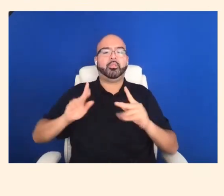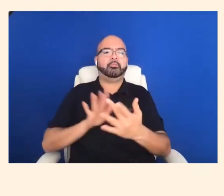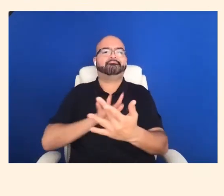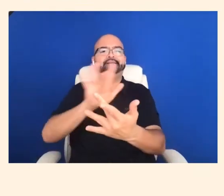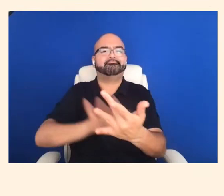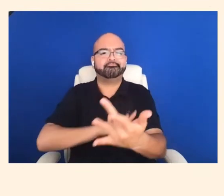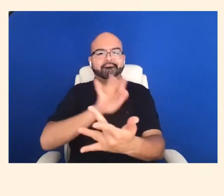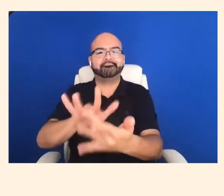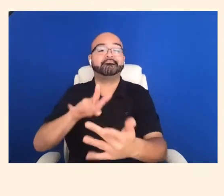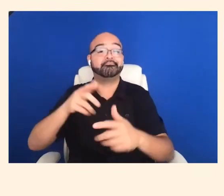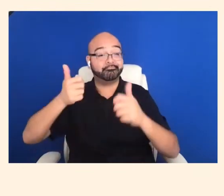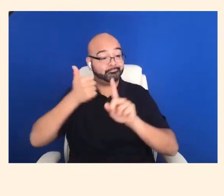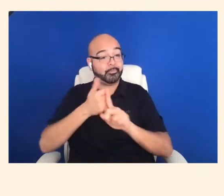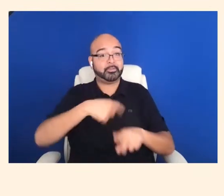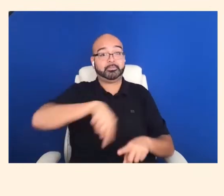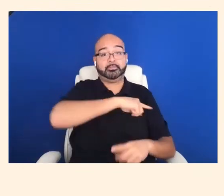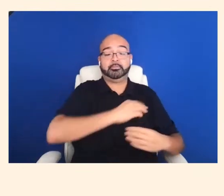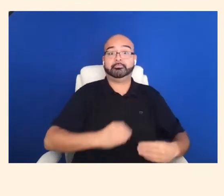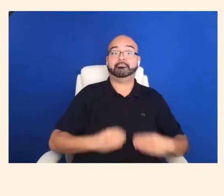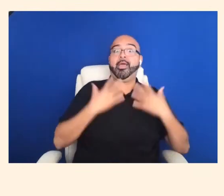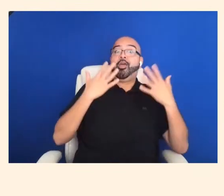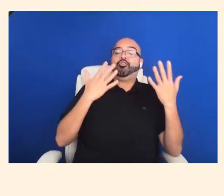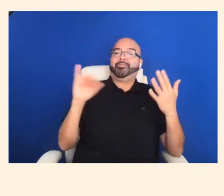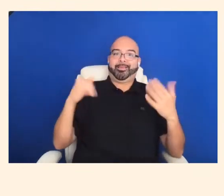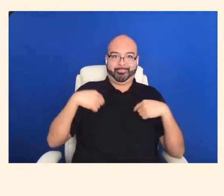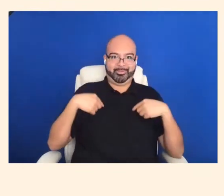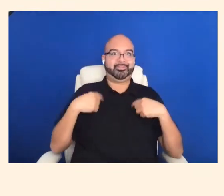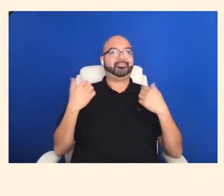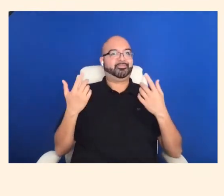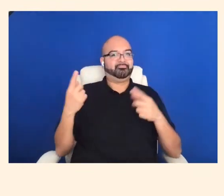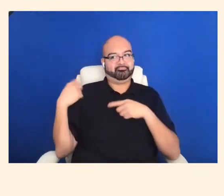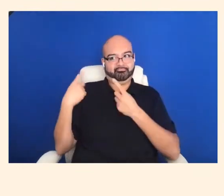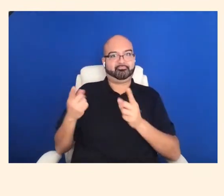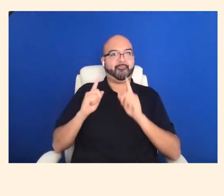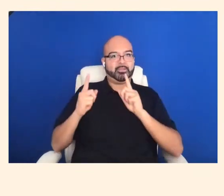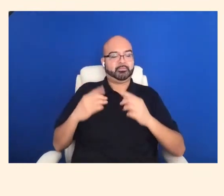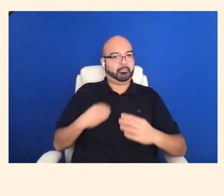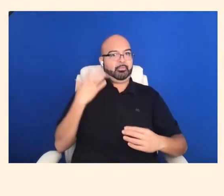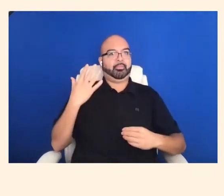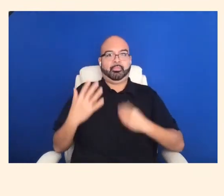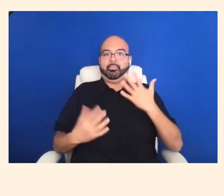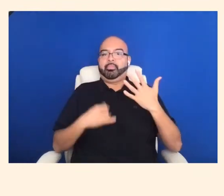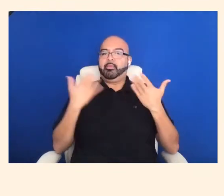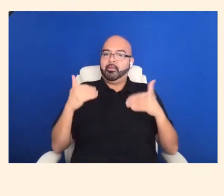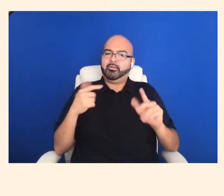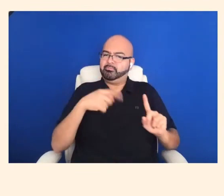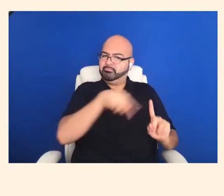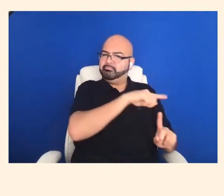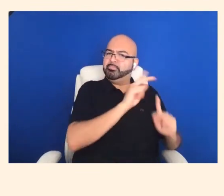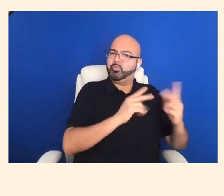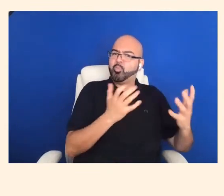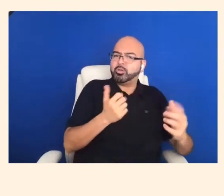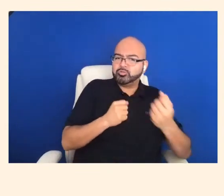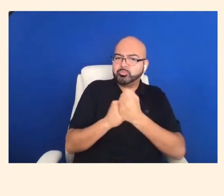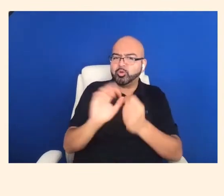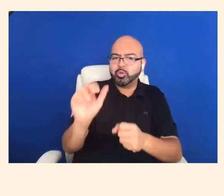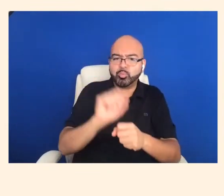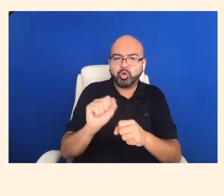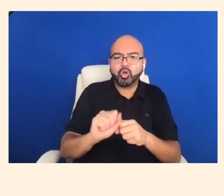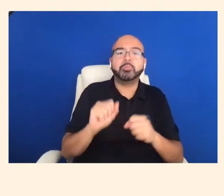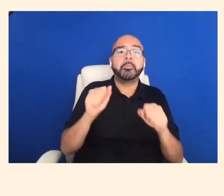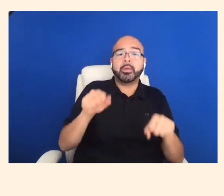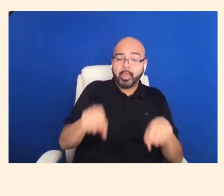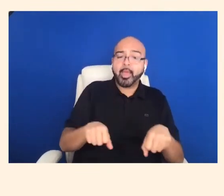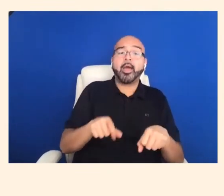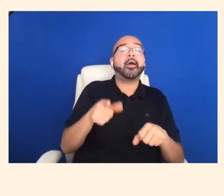equally as moved as I have been multiple times in this conversation, that are interested in supporting your work, either getting out of the way so that you can do